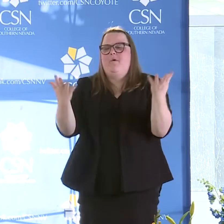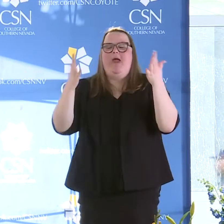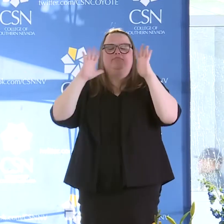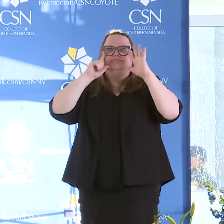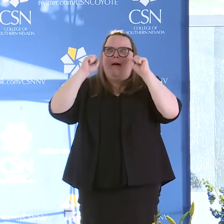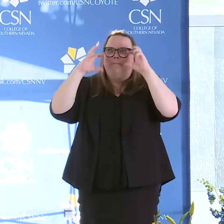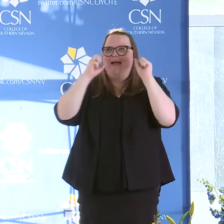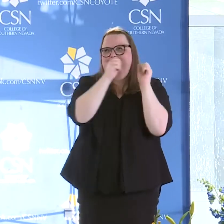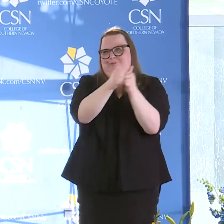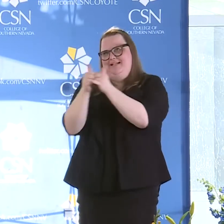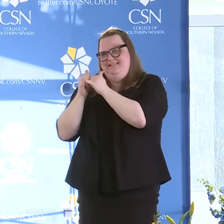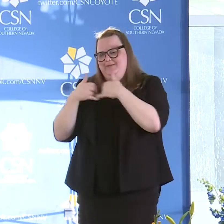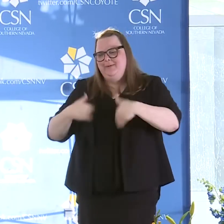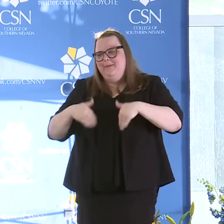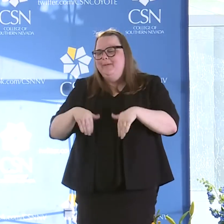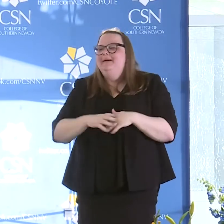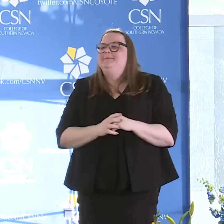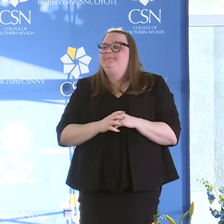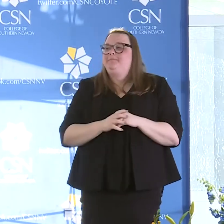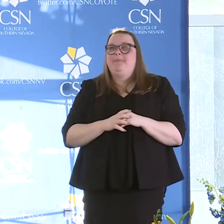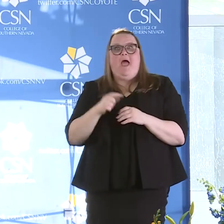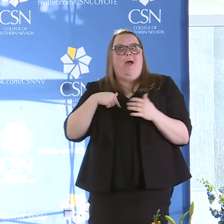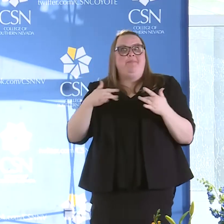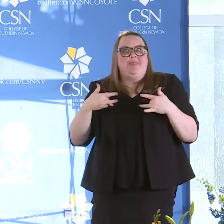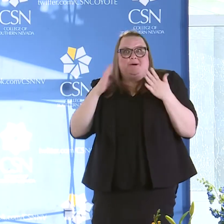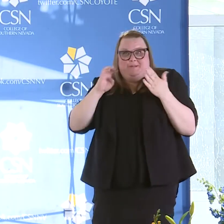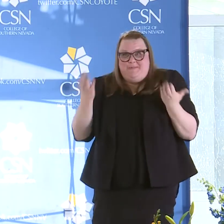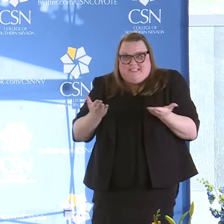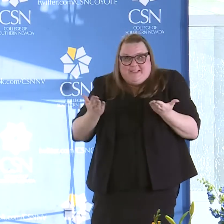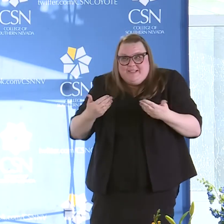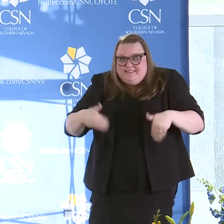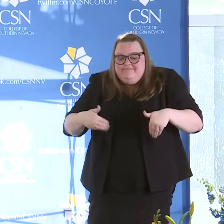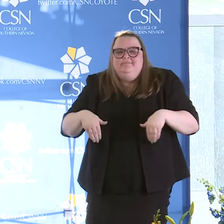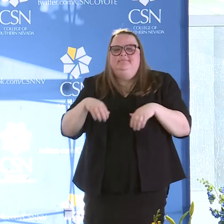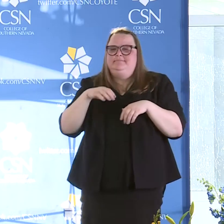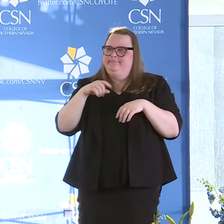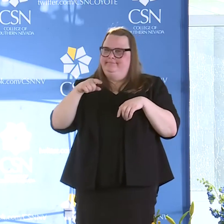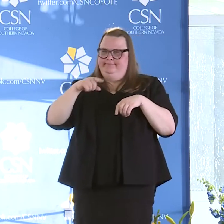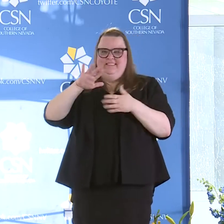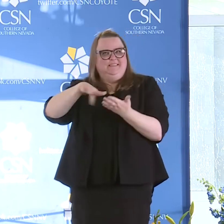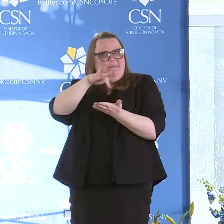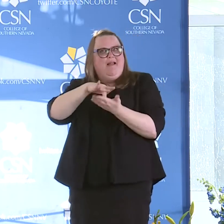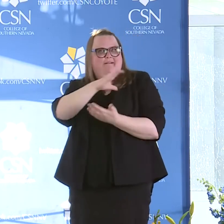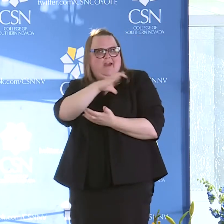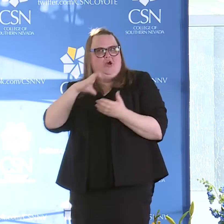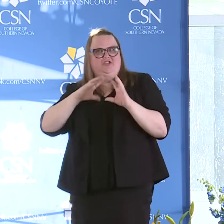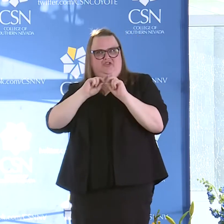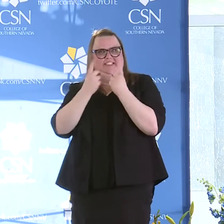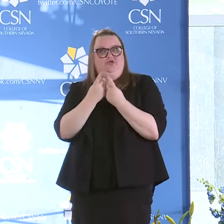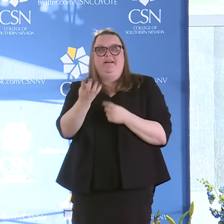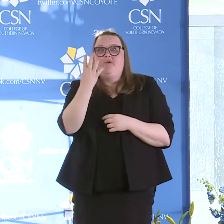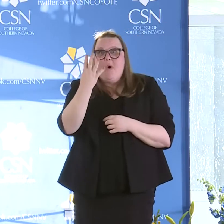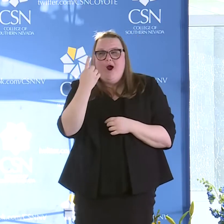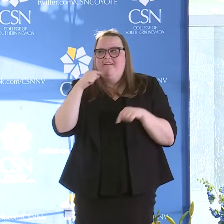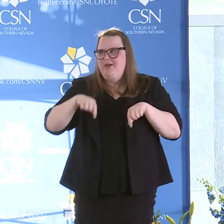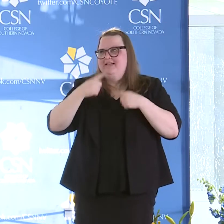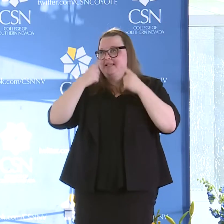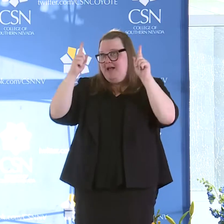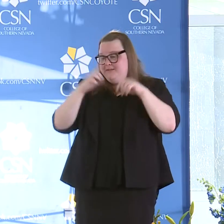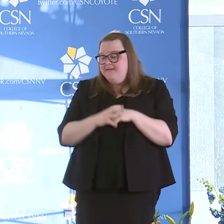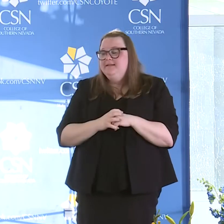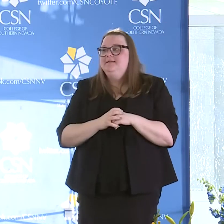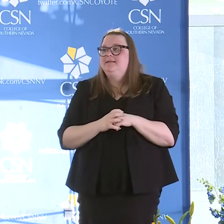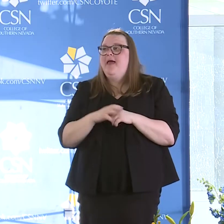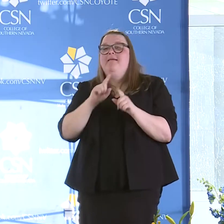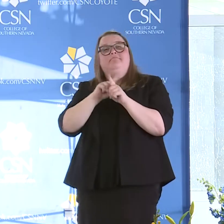amazing prizes. I'm so excited to be here in the heart of Congressional District 4 for this announcement, and